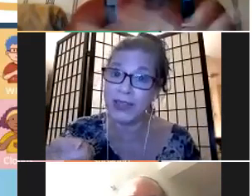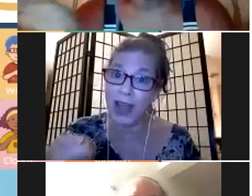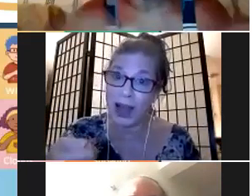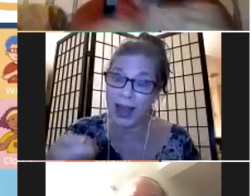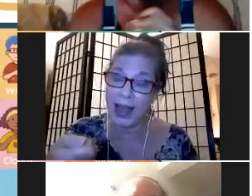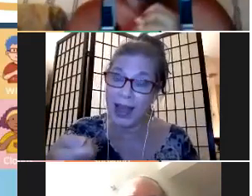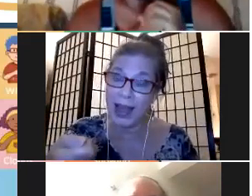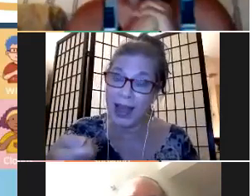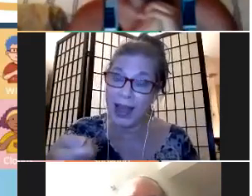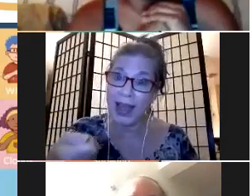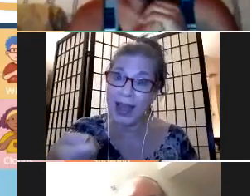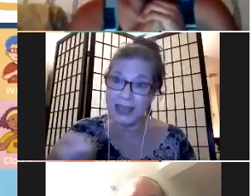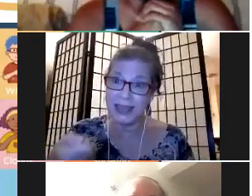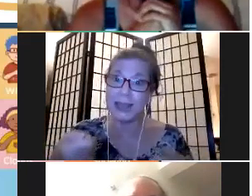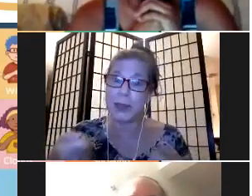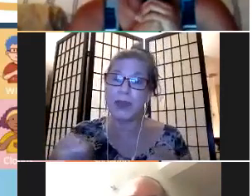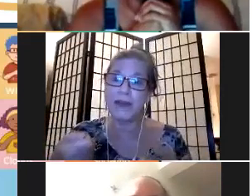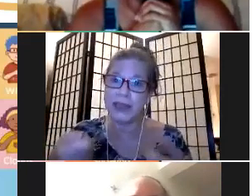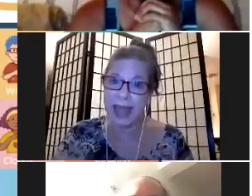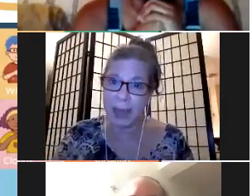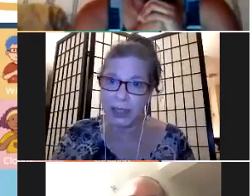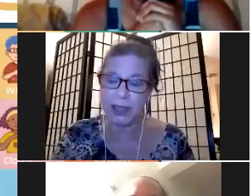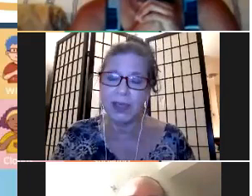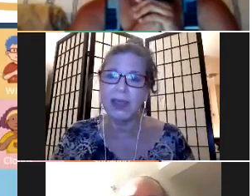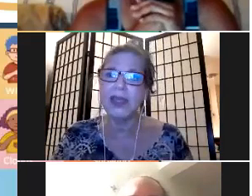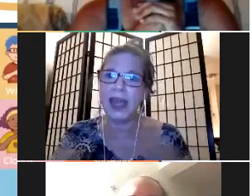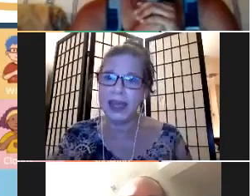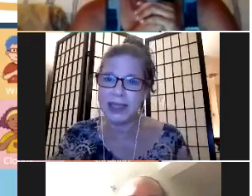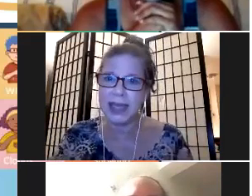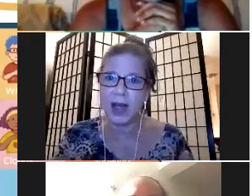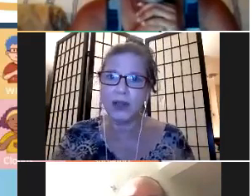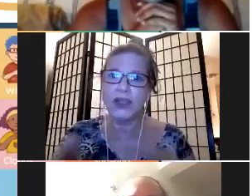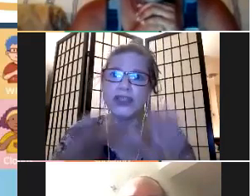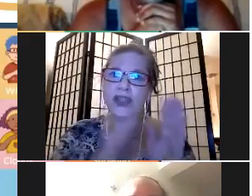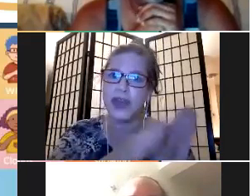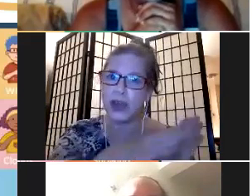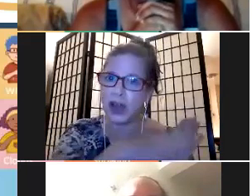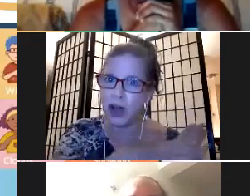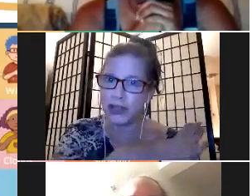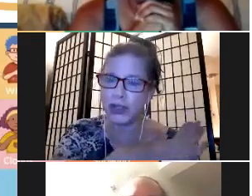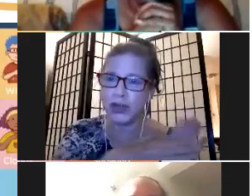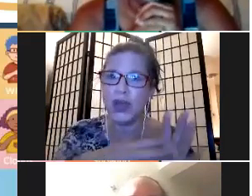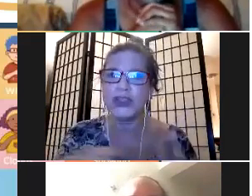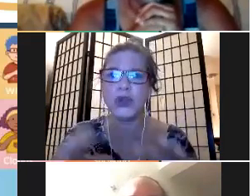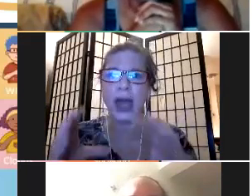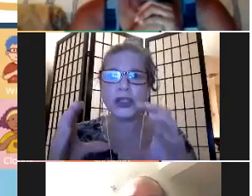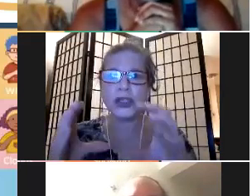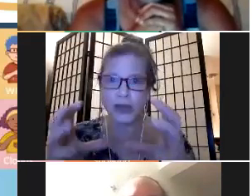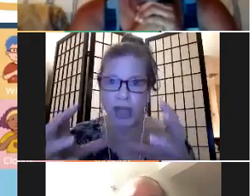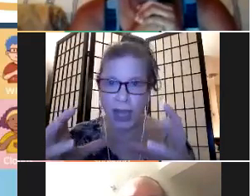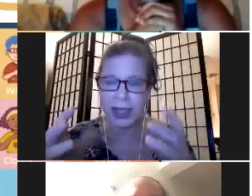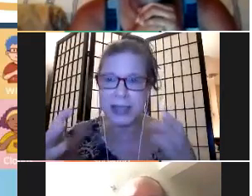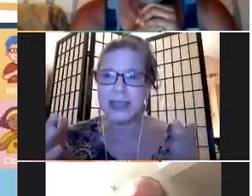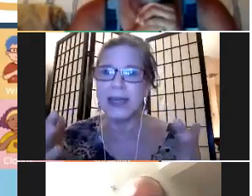have It's a whole lot. people have adapted the ASL to their culture. So you actually